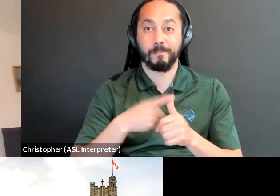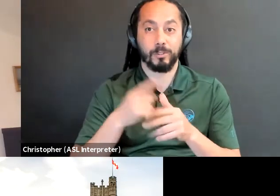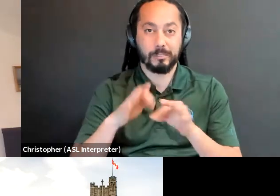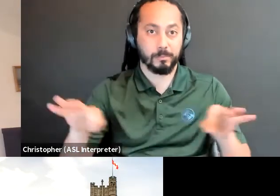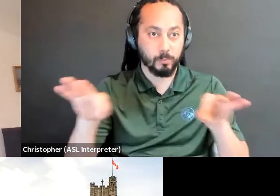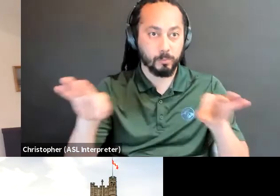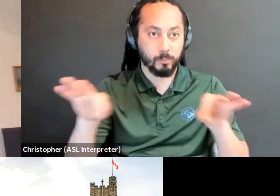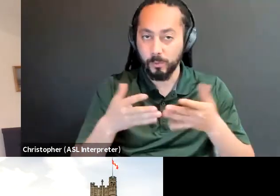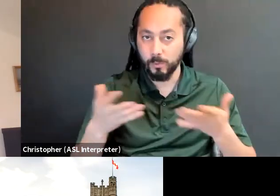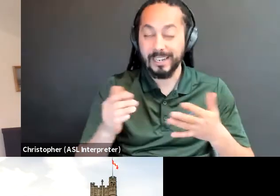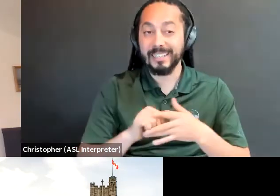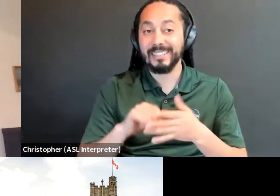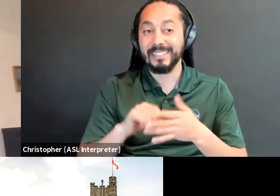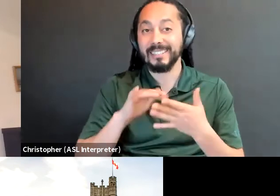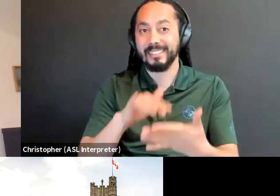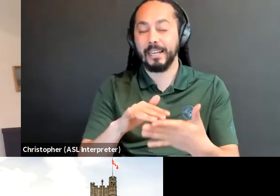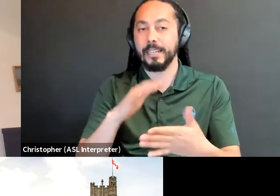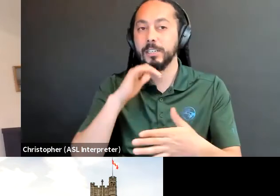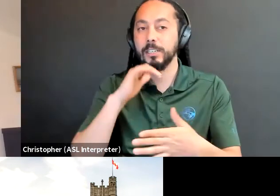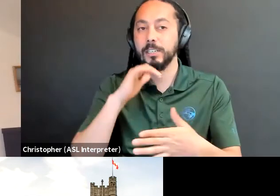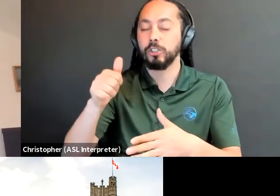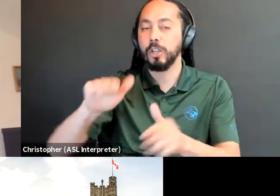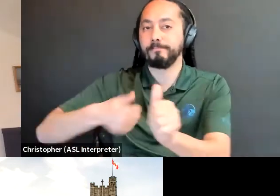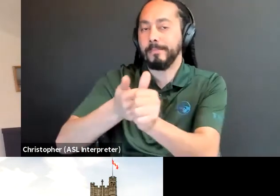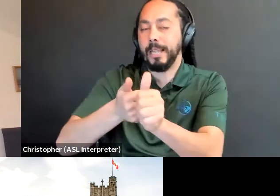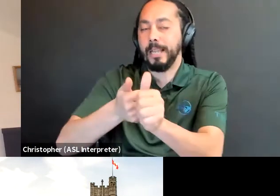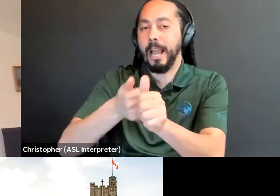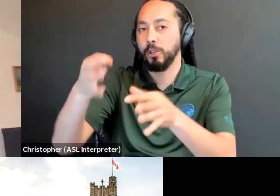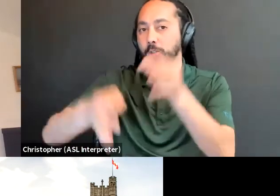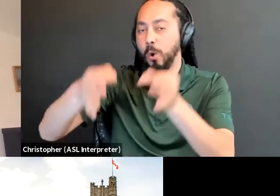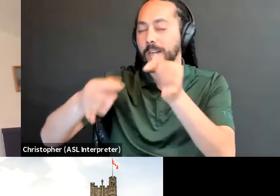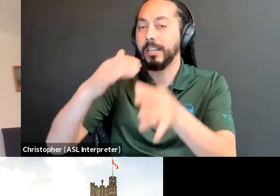itself does not go behind the court's opinion. So it does not question the court's findings